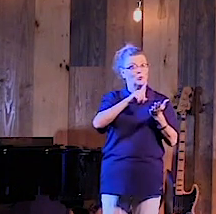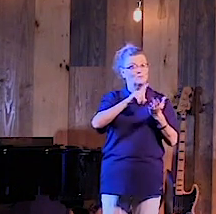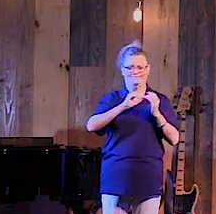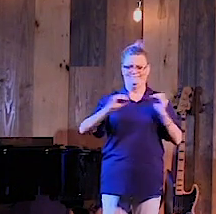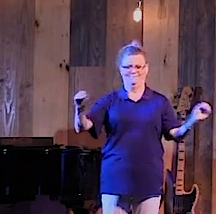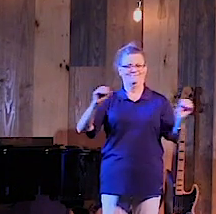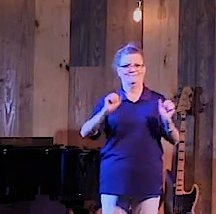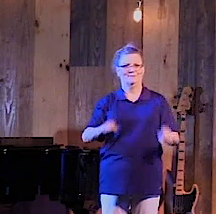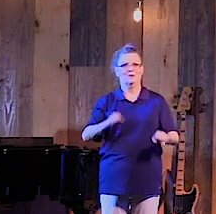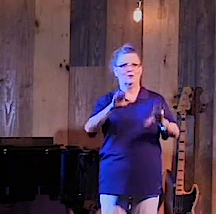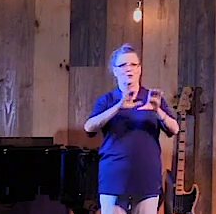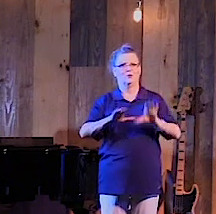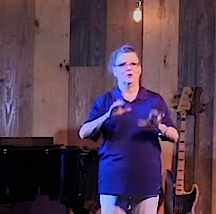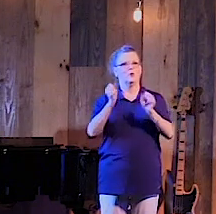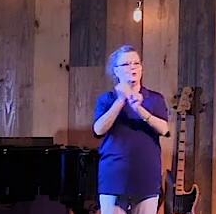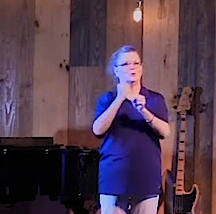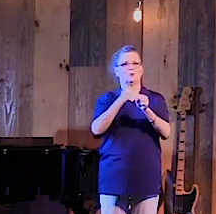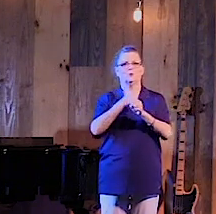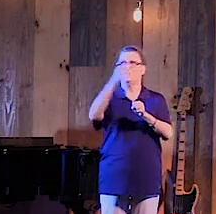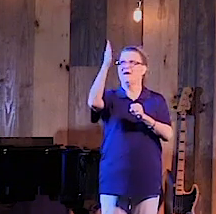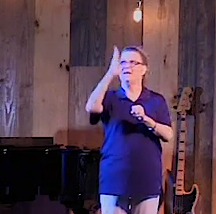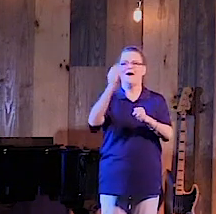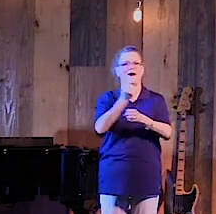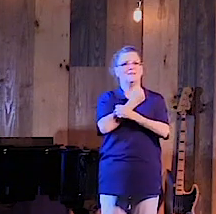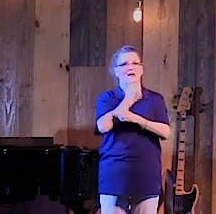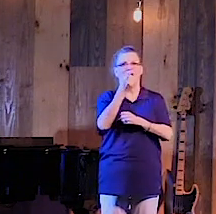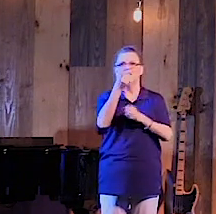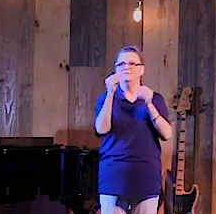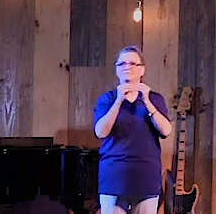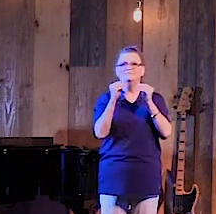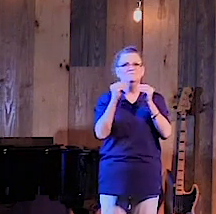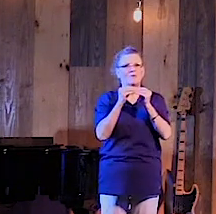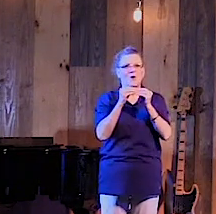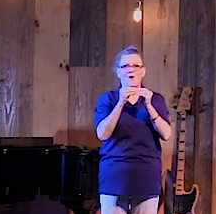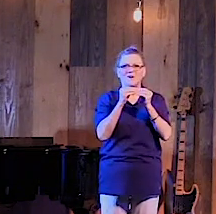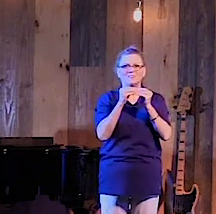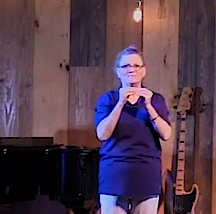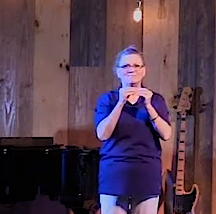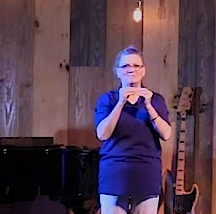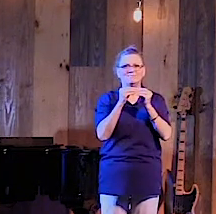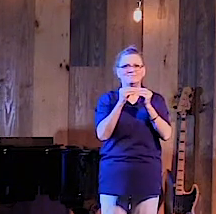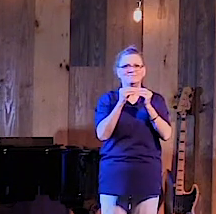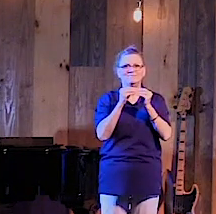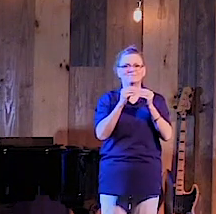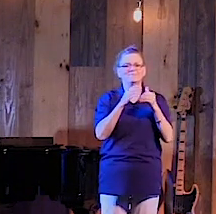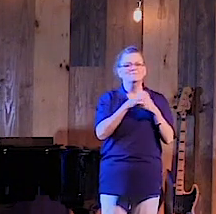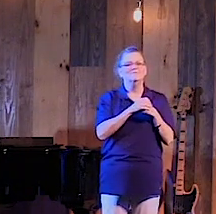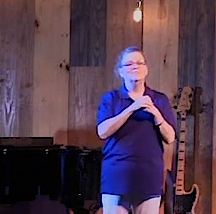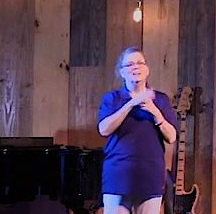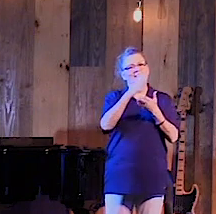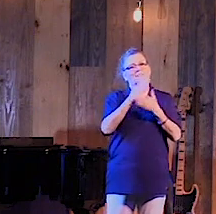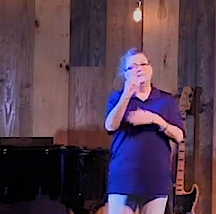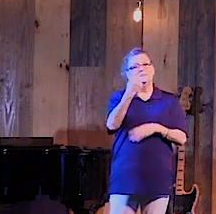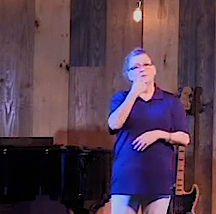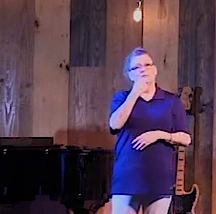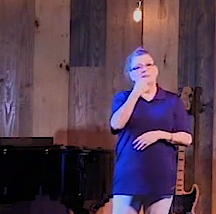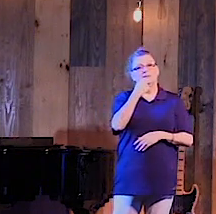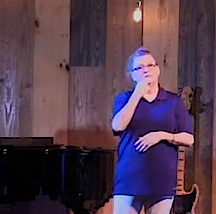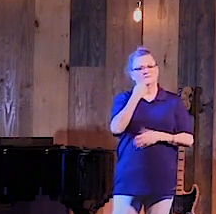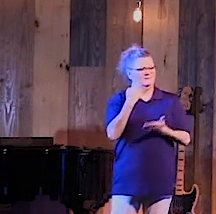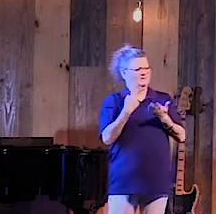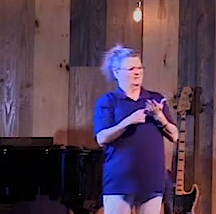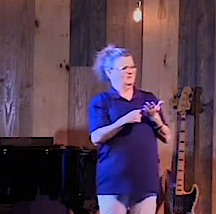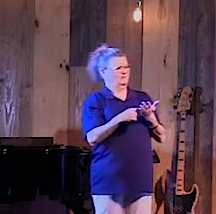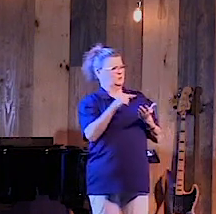that will make God love you any more. And there's nothing you have done that will make God love you any less. Someone has said this, what is